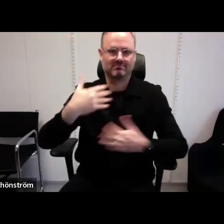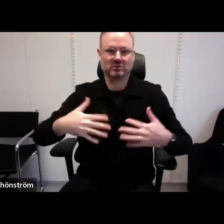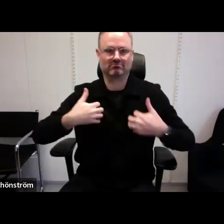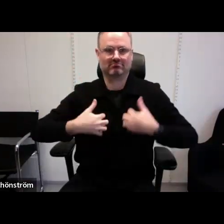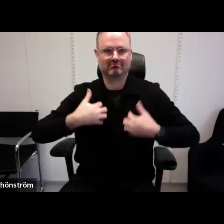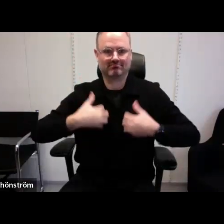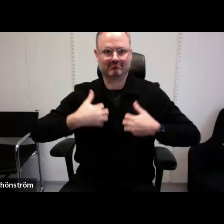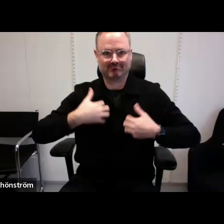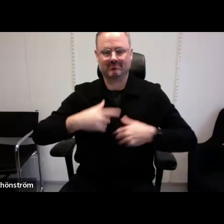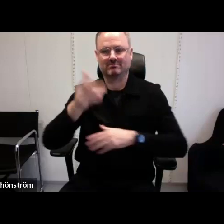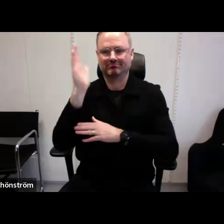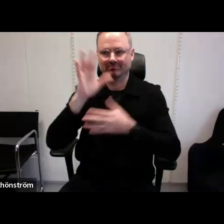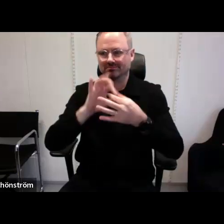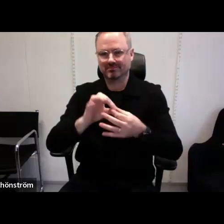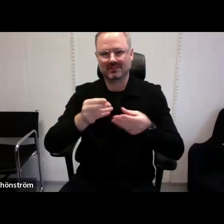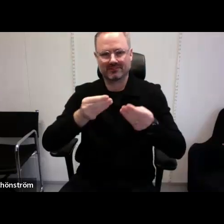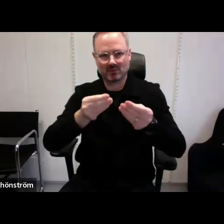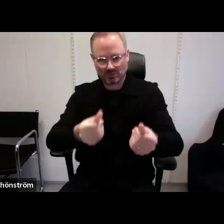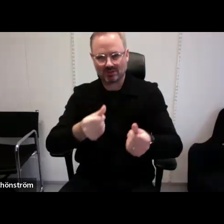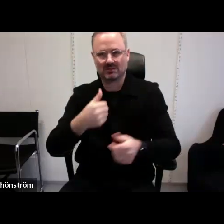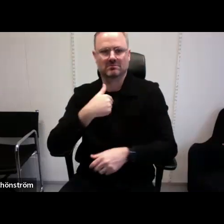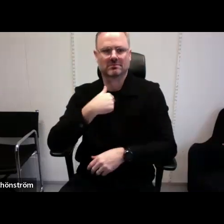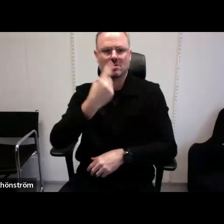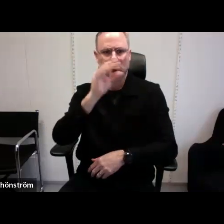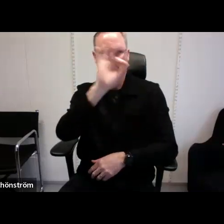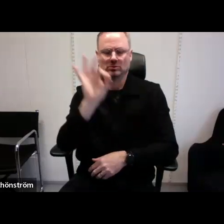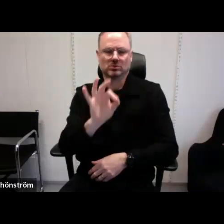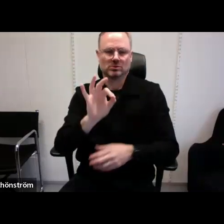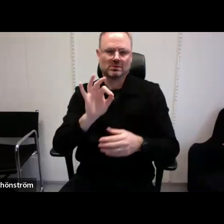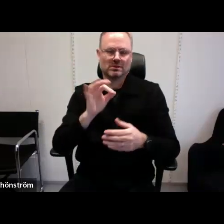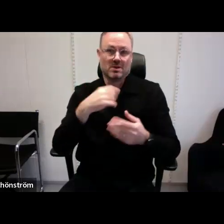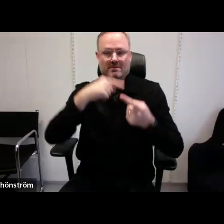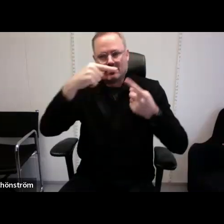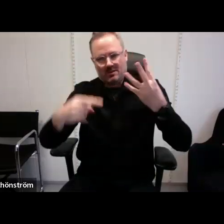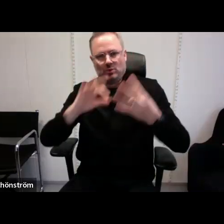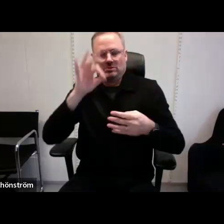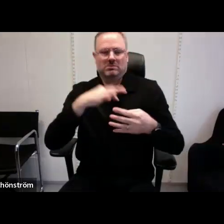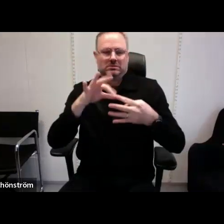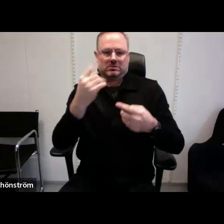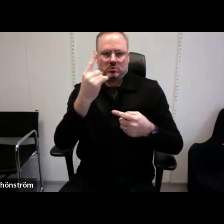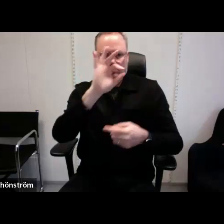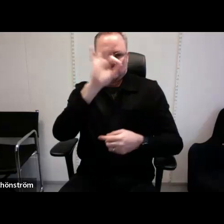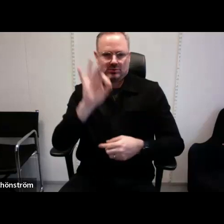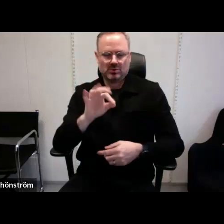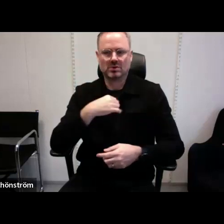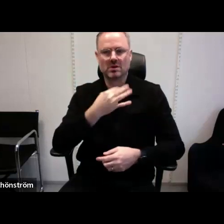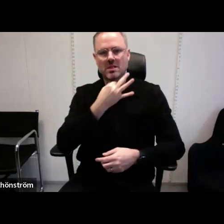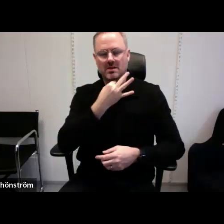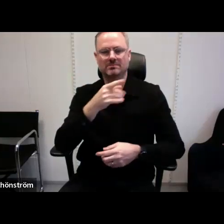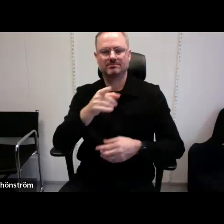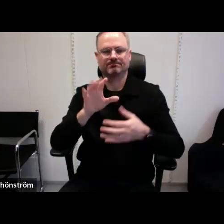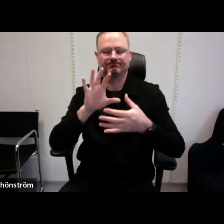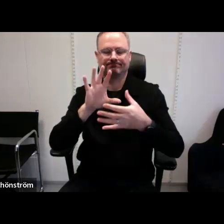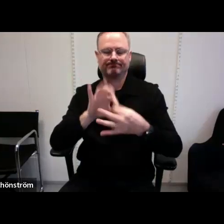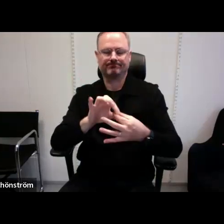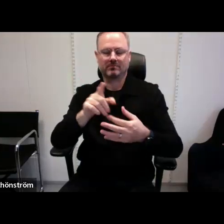So first of all, thank you for your presentation. How interesting. Your discussion specifically about fluency. I've got many